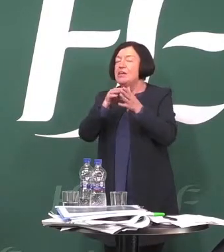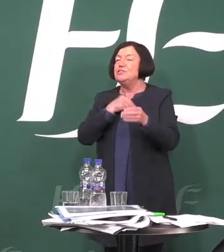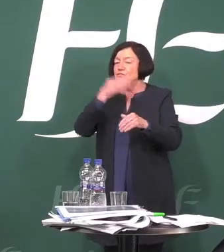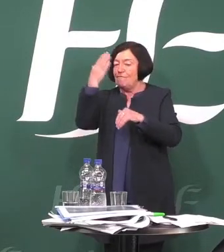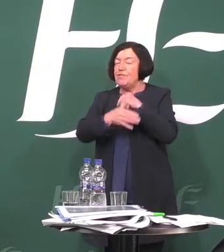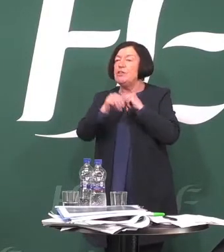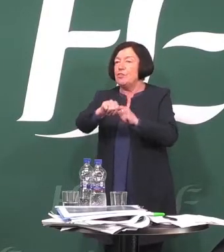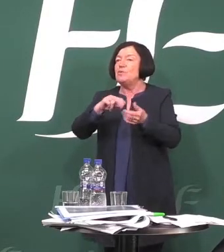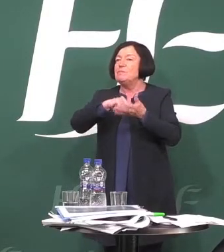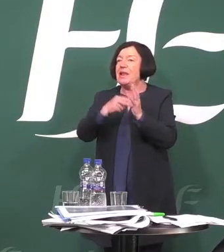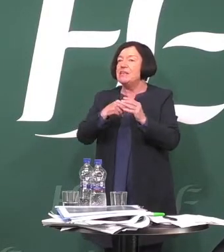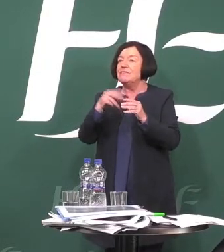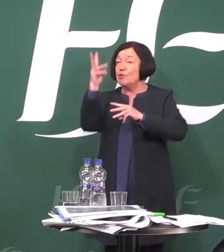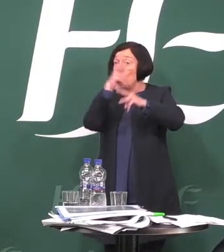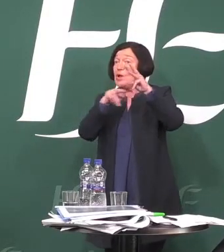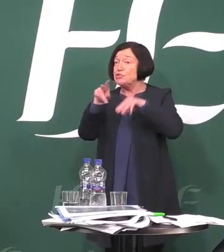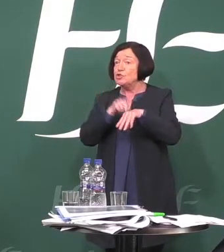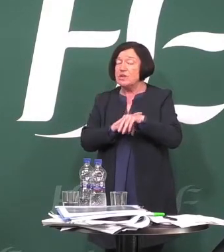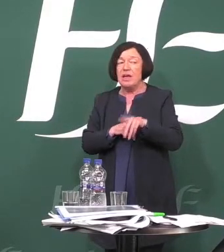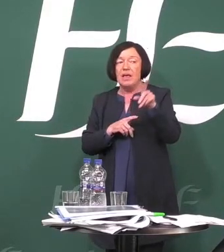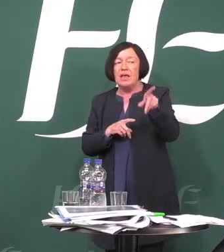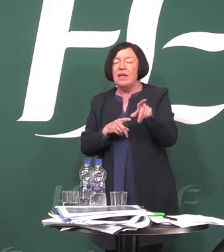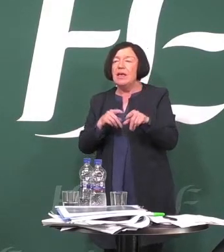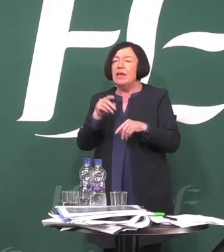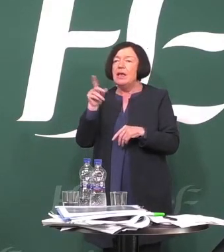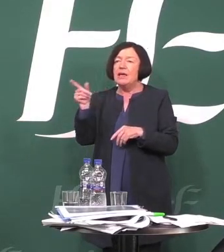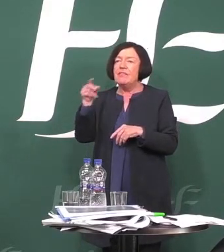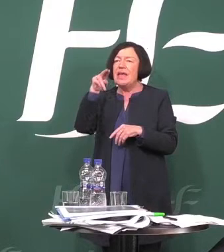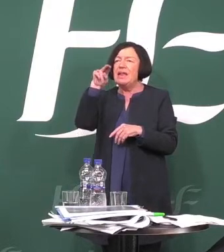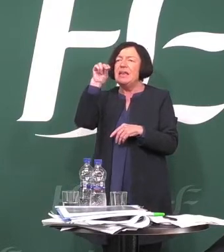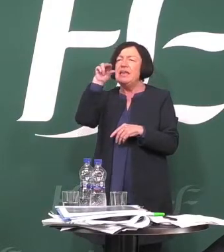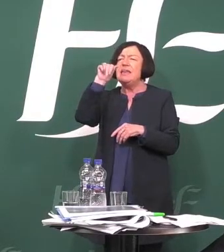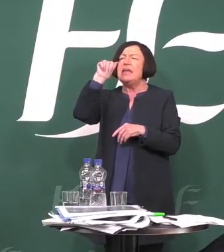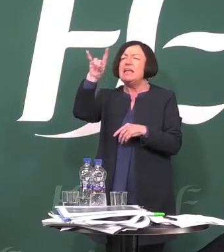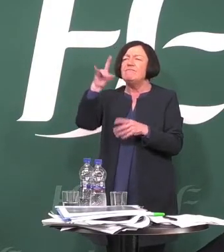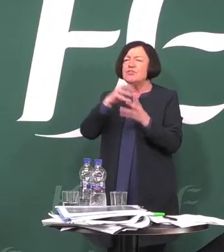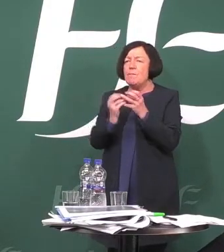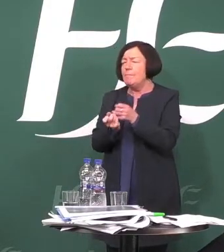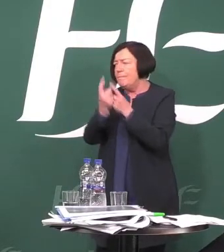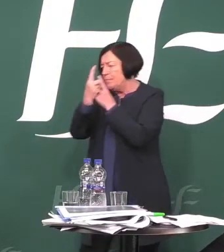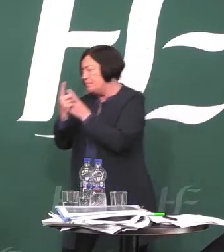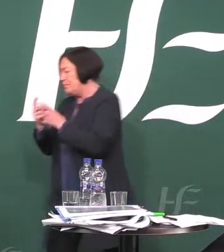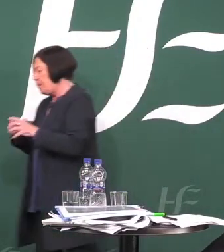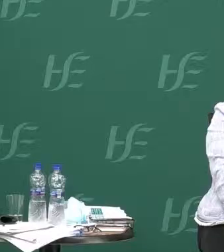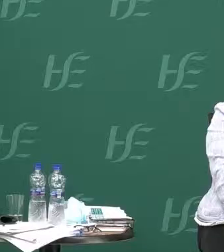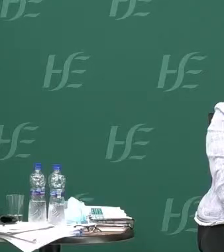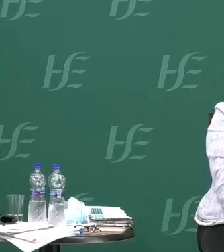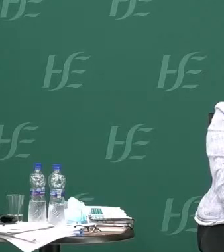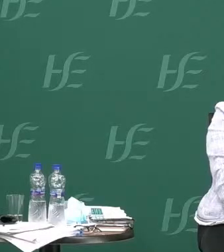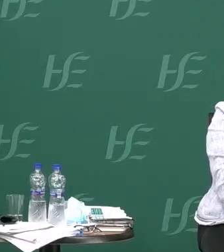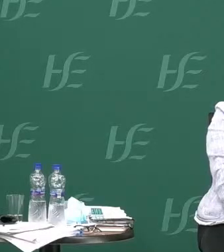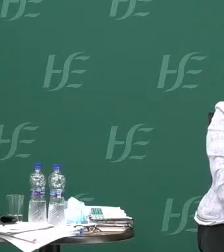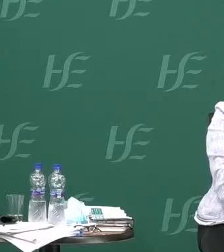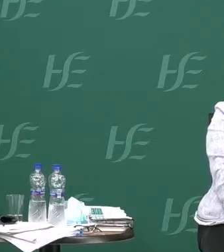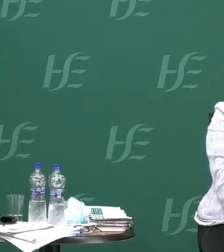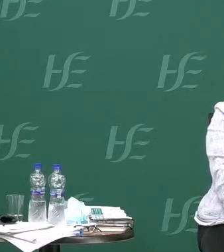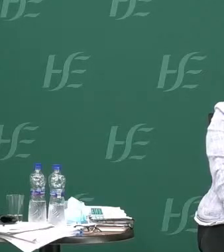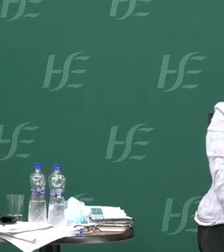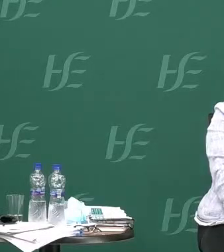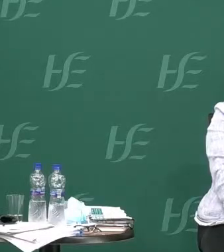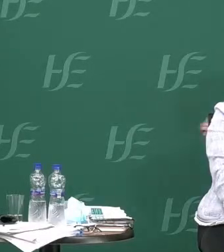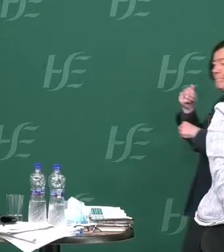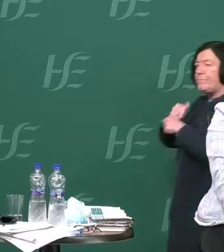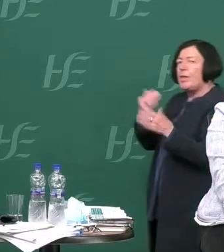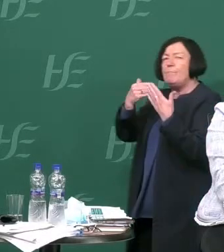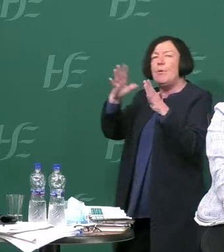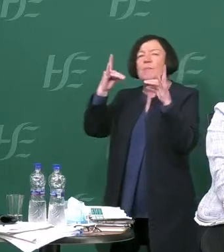out those plans over the winter. And sorry, Niamh, just something that has popped up during the week, for the last few weeks, rumbling on about